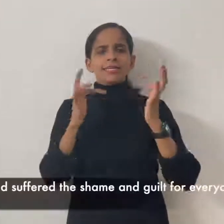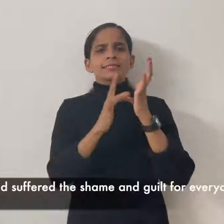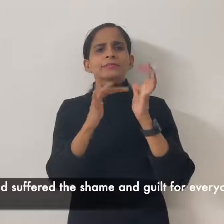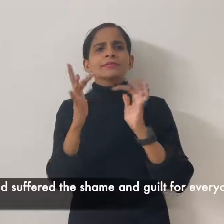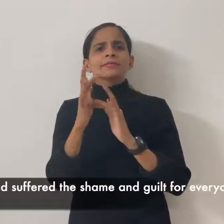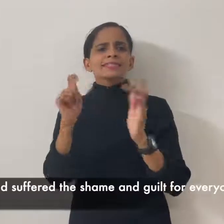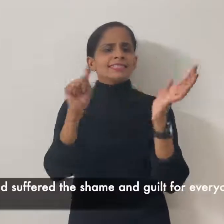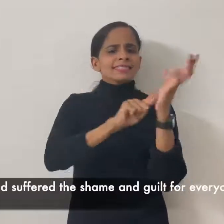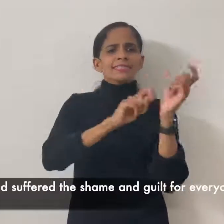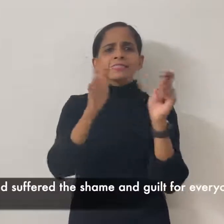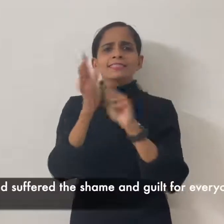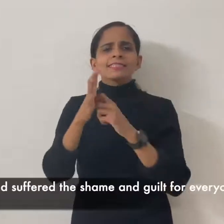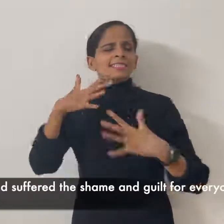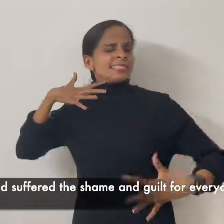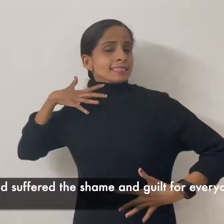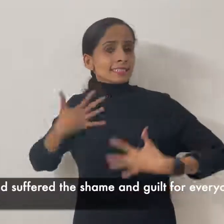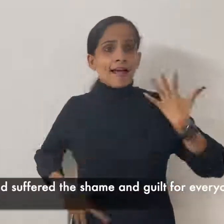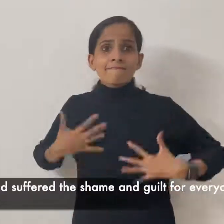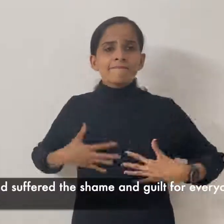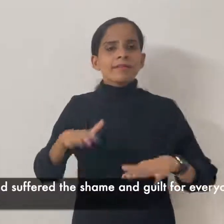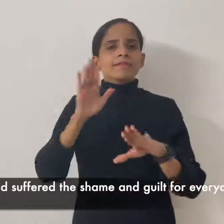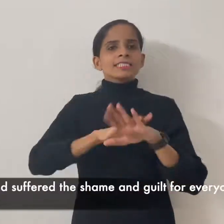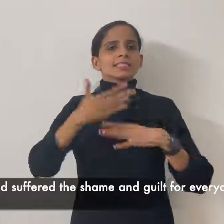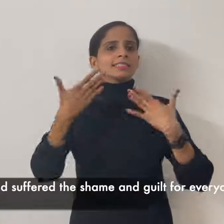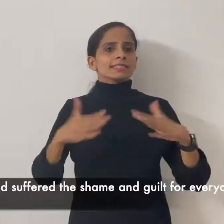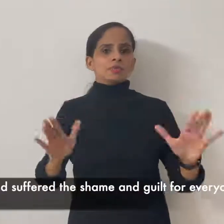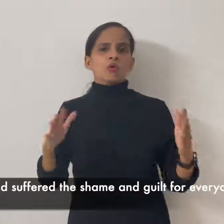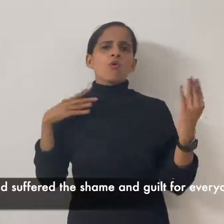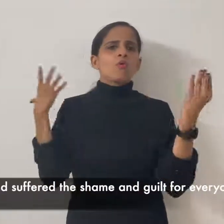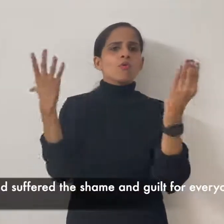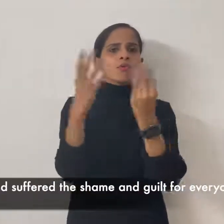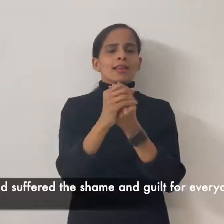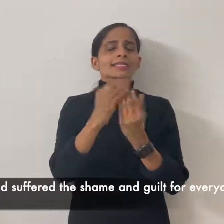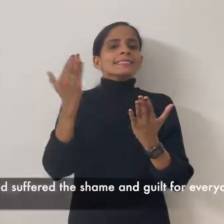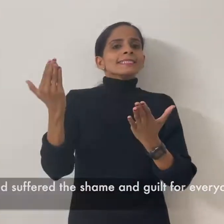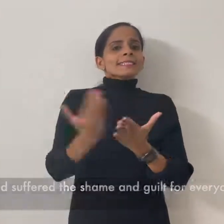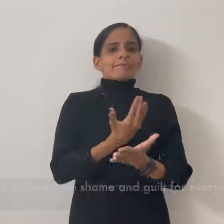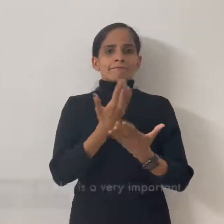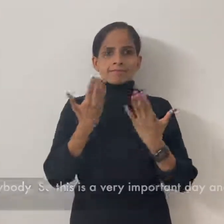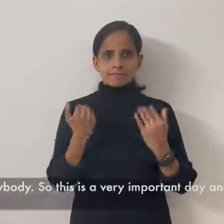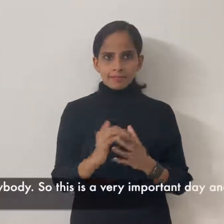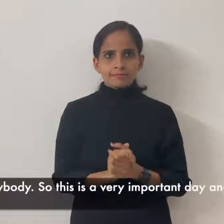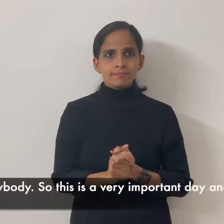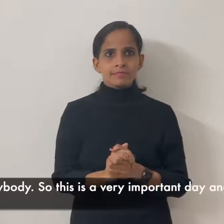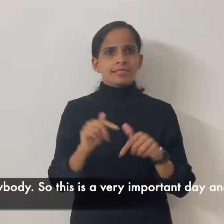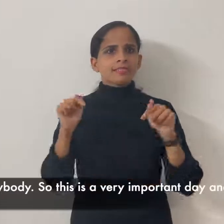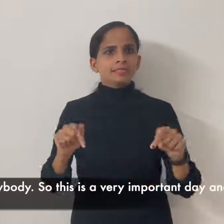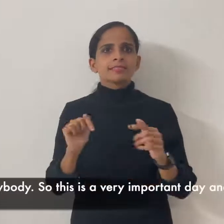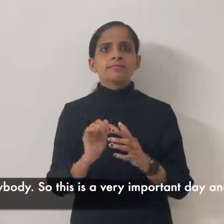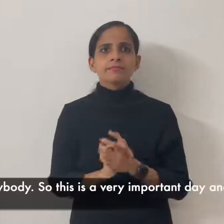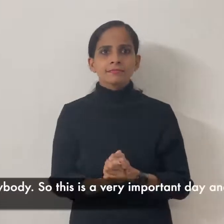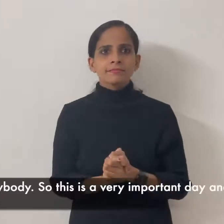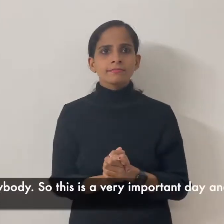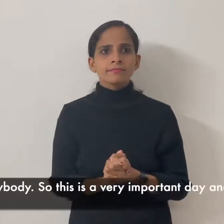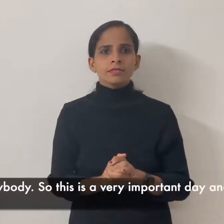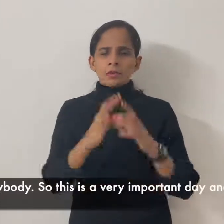and suffered the shame and guilt for everyone in order to save everybody. So this is a